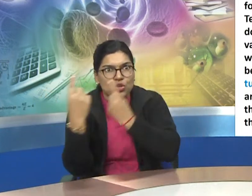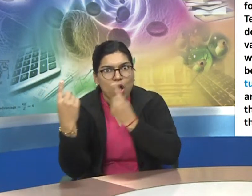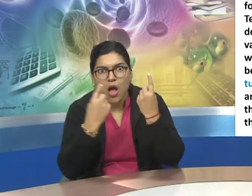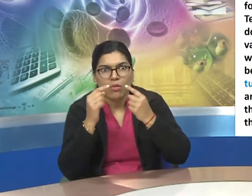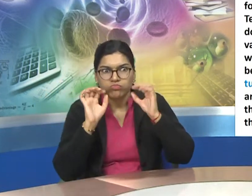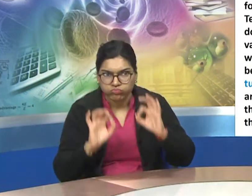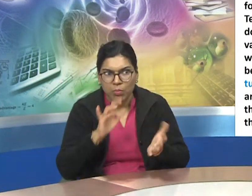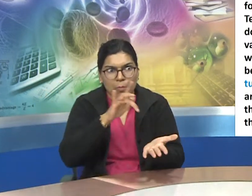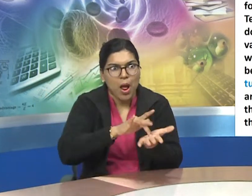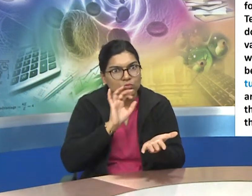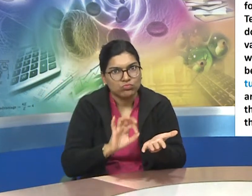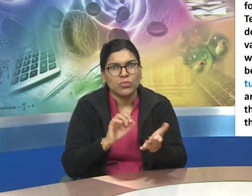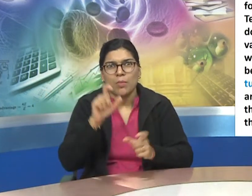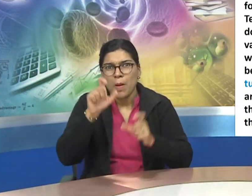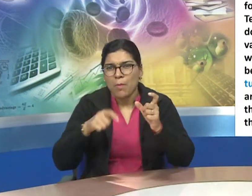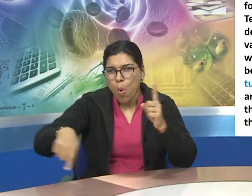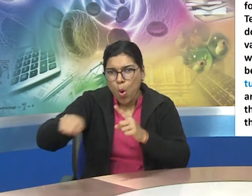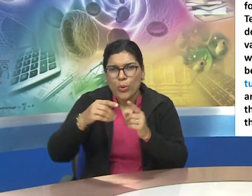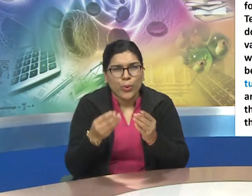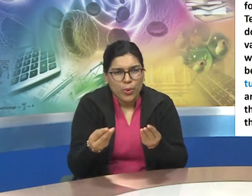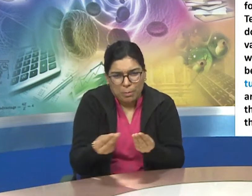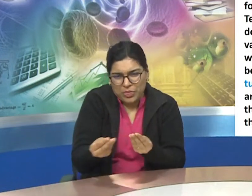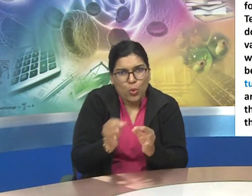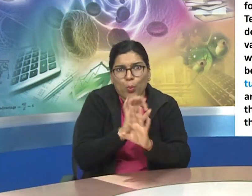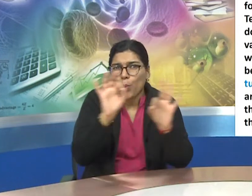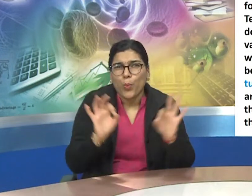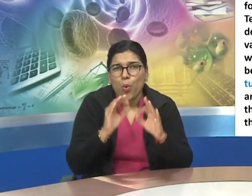where wind energy can be tapped.